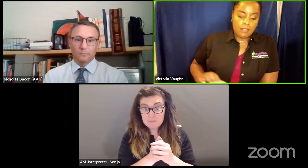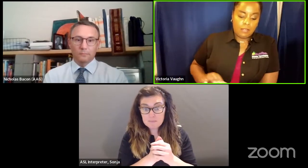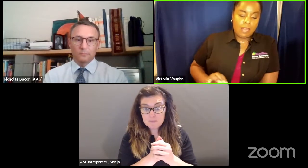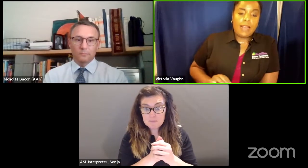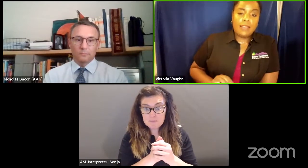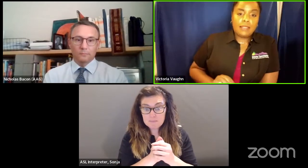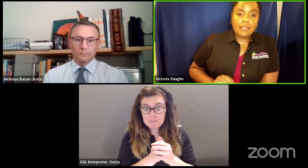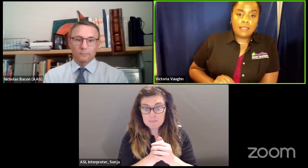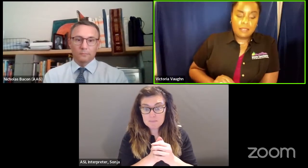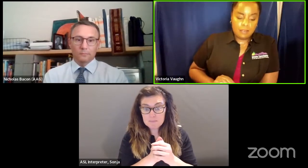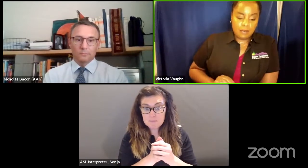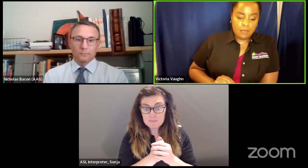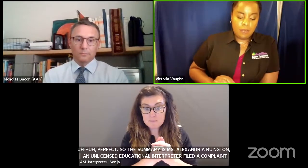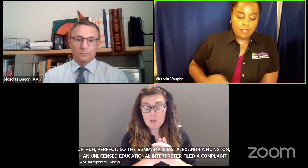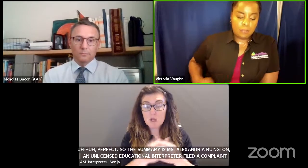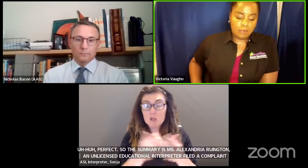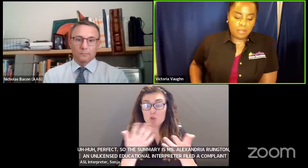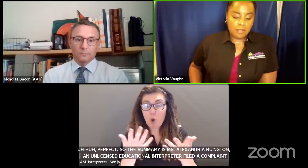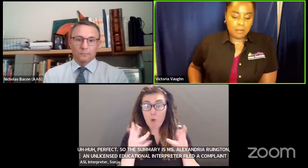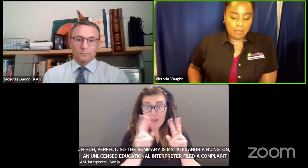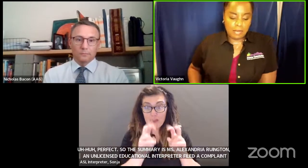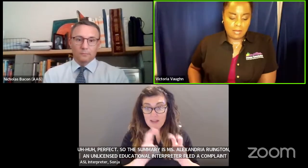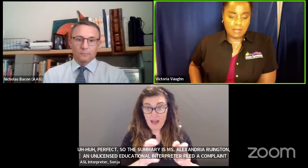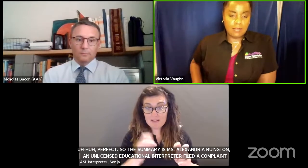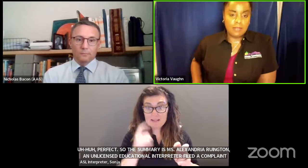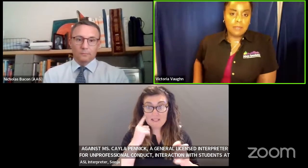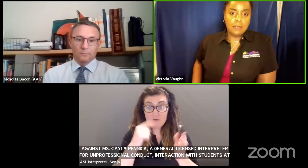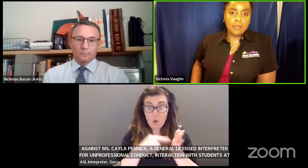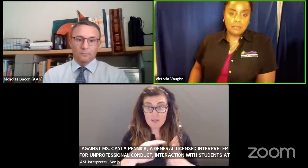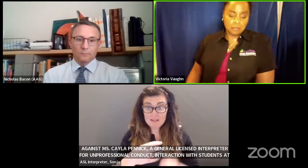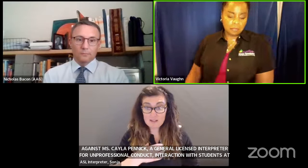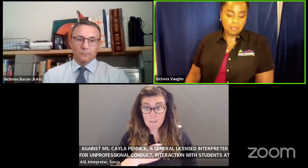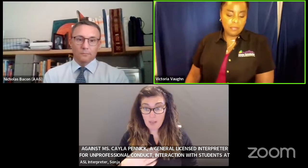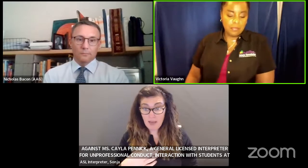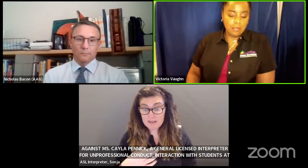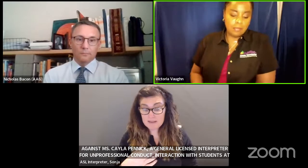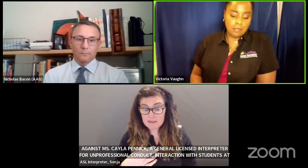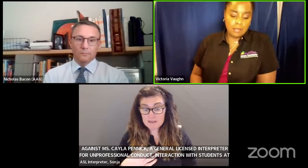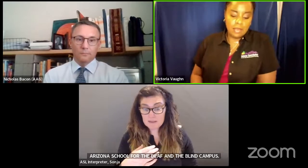And so the analysis for this particular complaint is